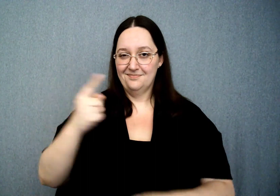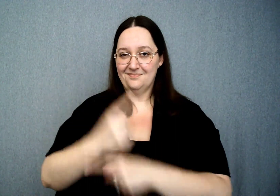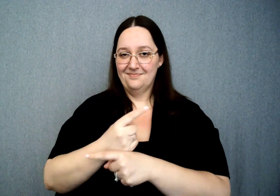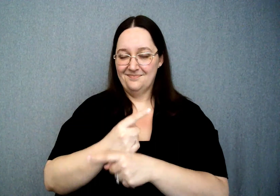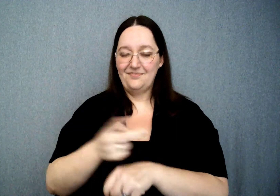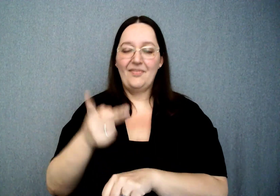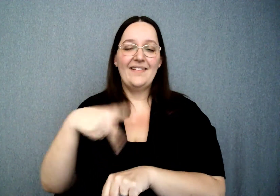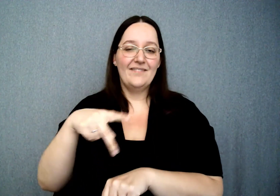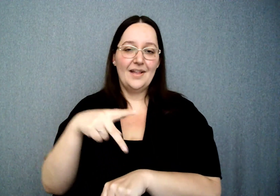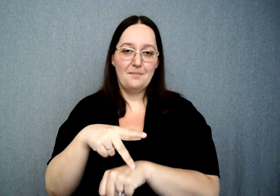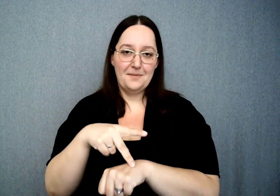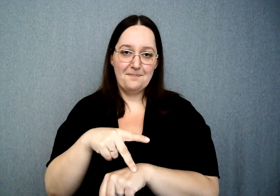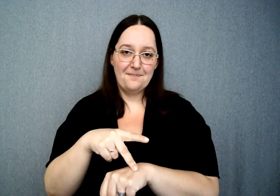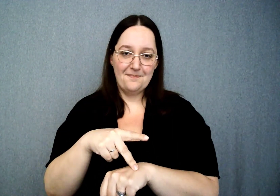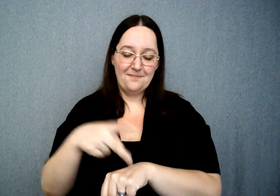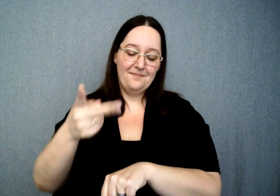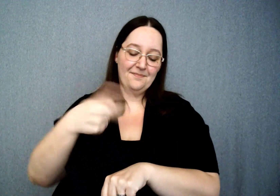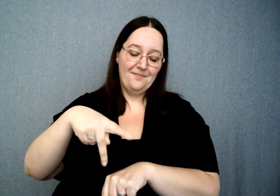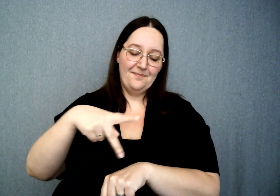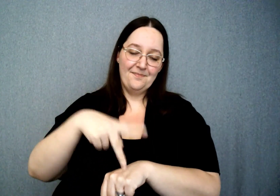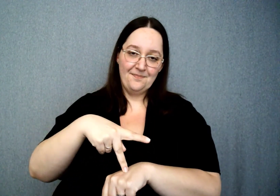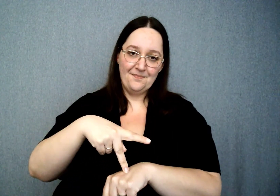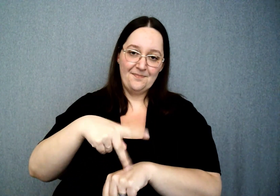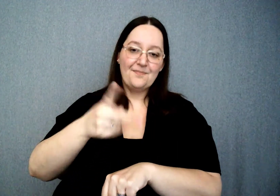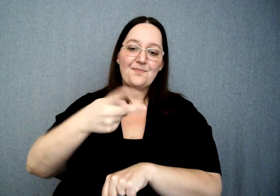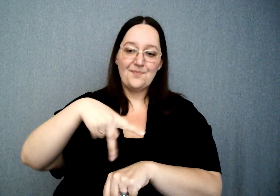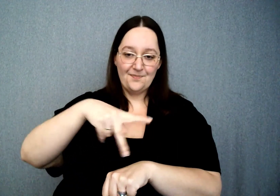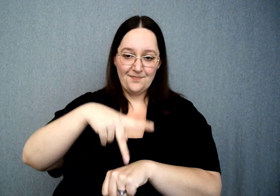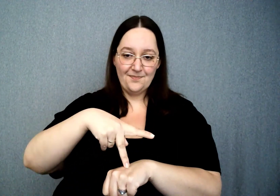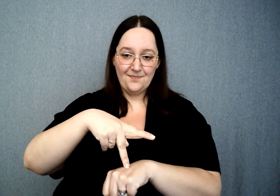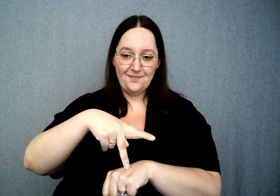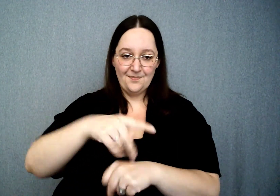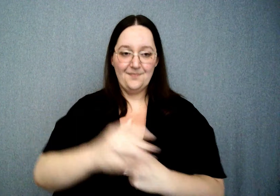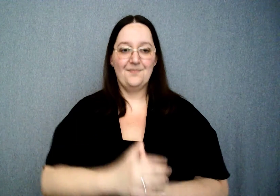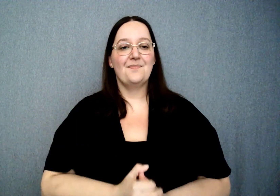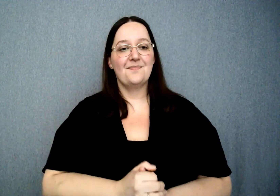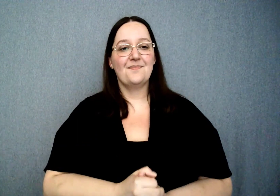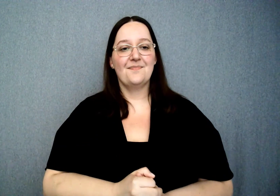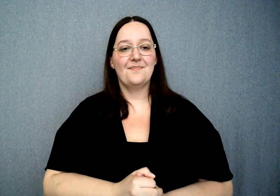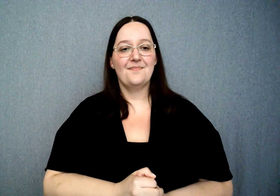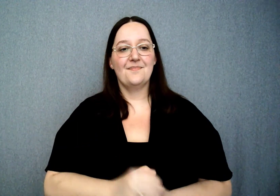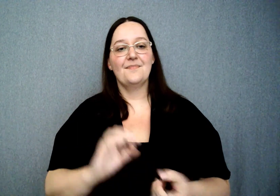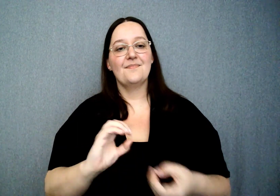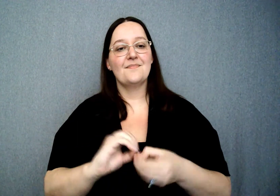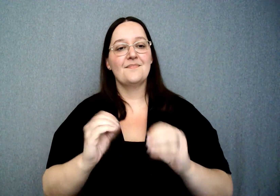I'm pretty sure I spelled that one right. The Philippines. Principal and the Philippines.